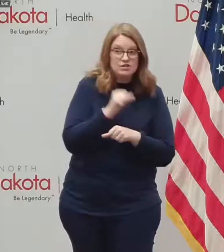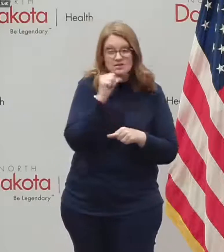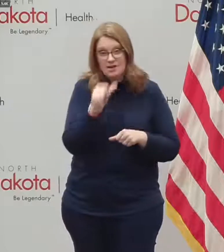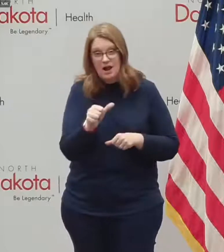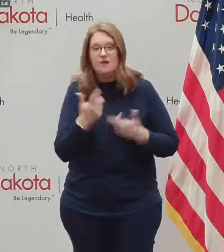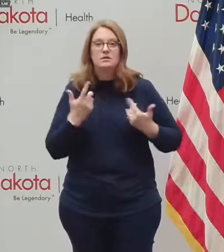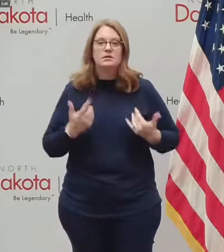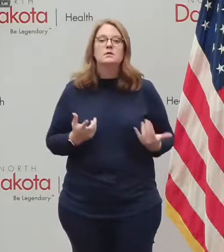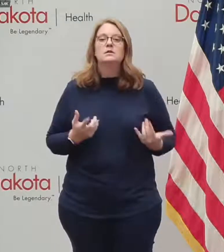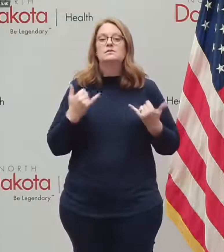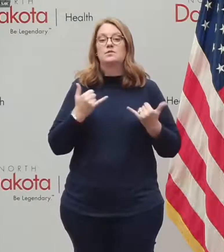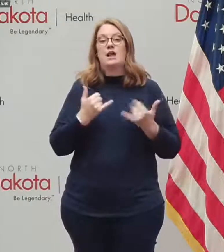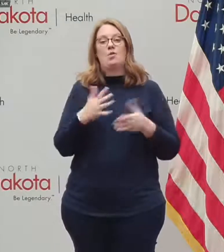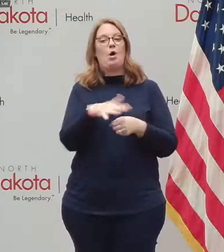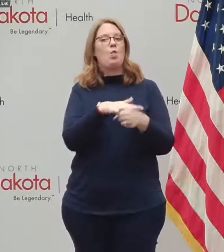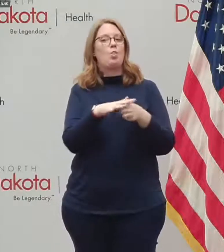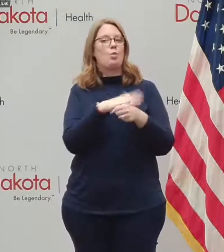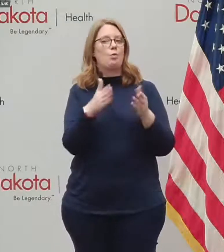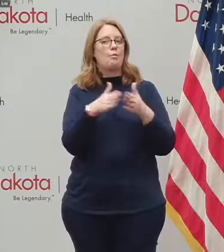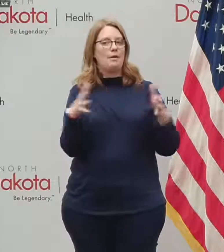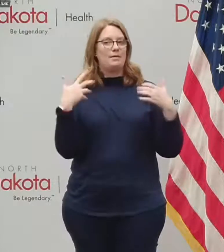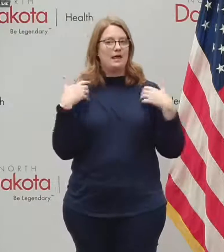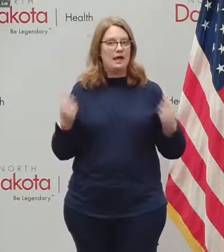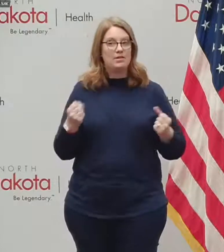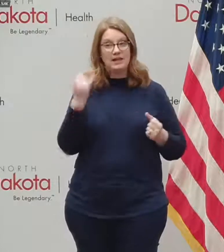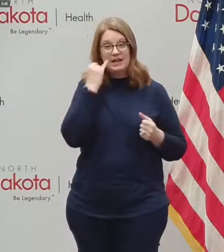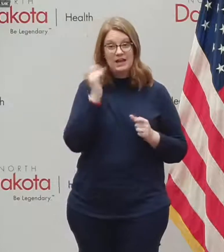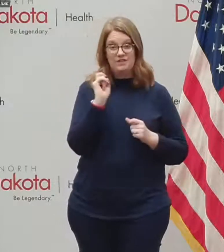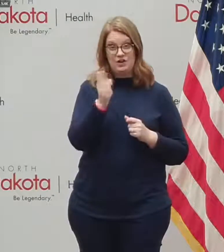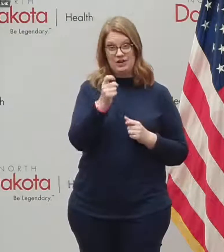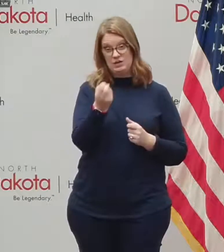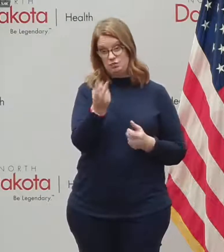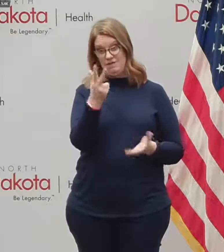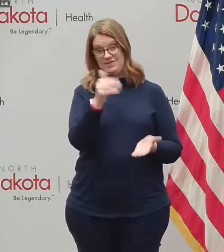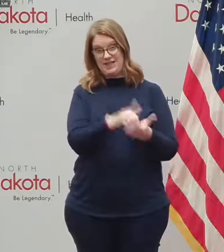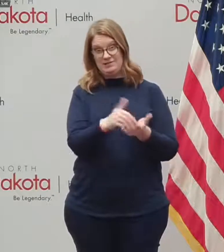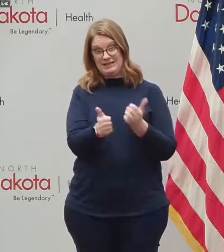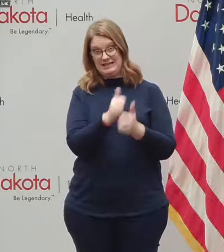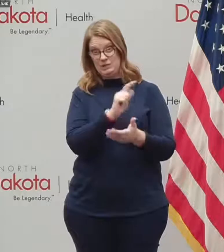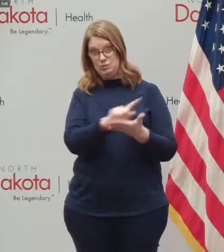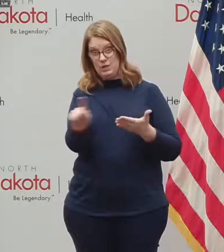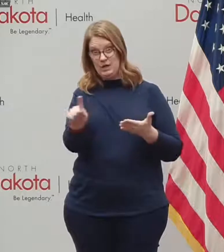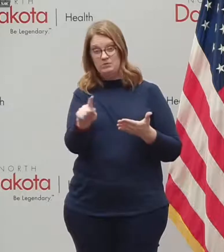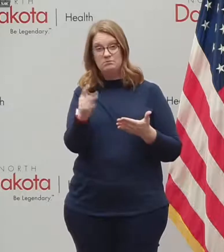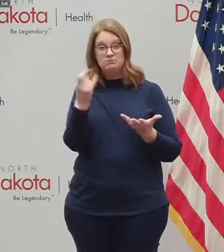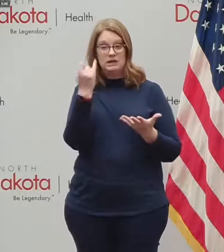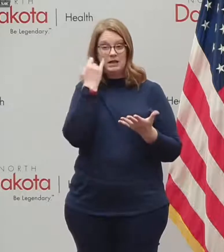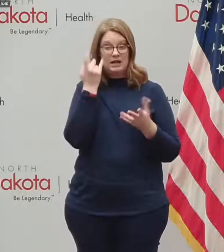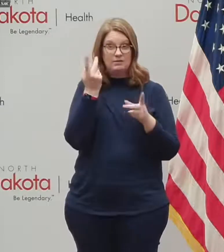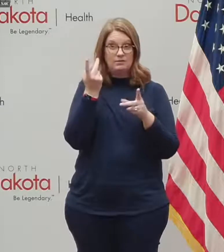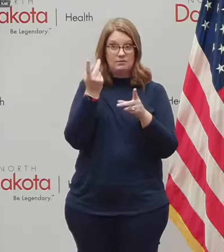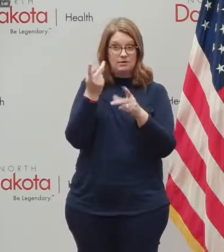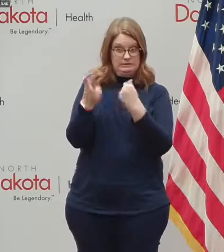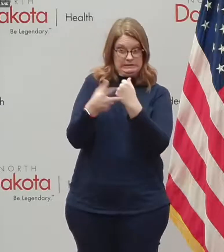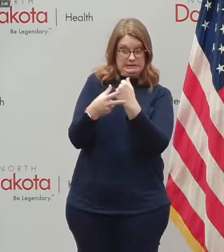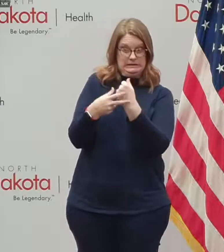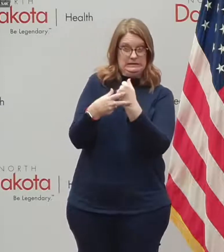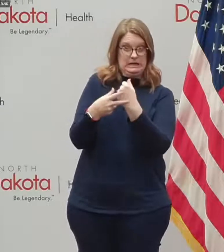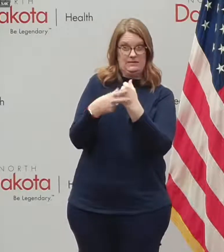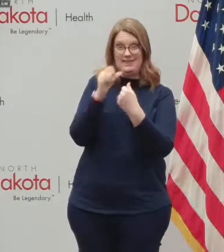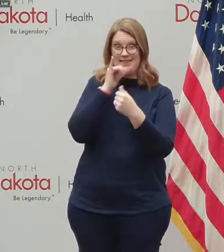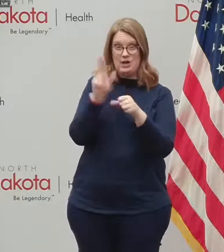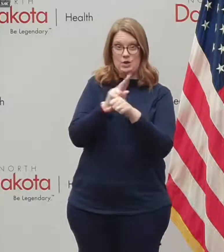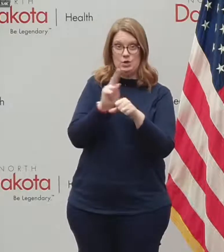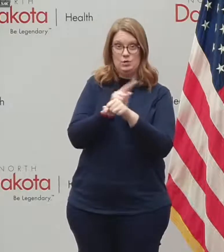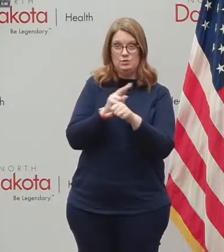our local public health units, if you're getting 12,000 a week, if these are kept in inventory and not used, then the federal government